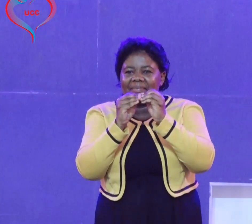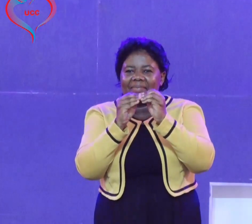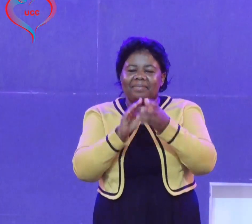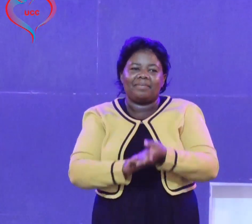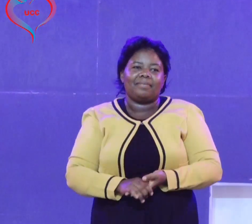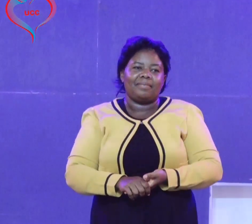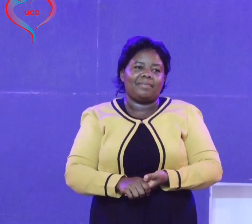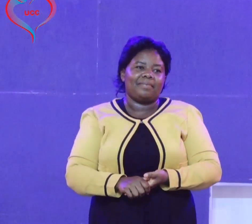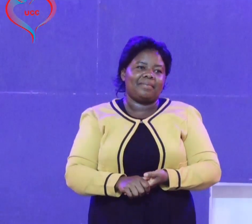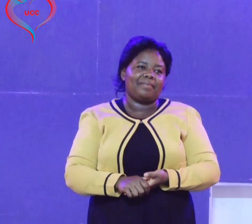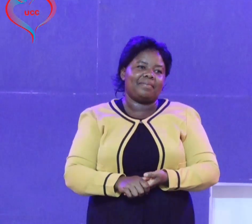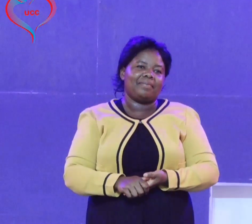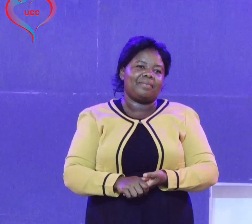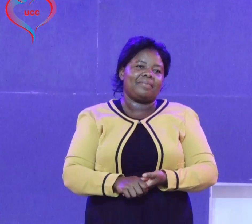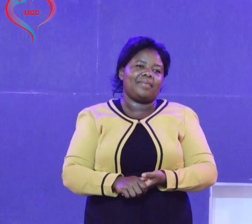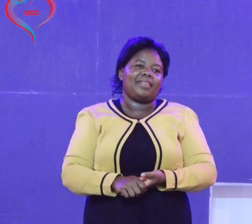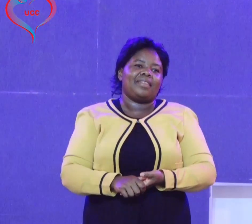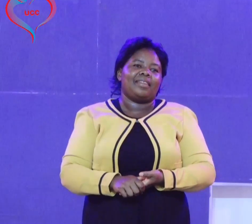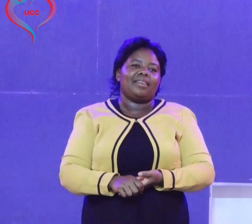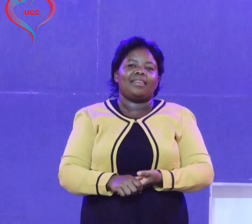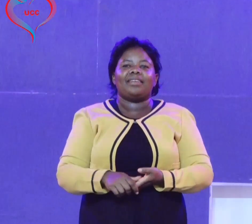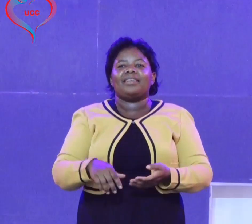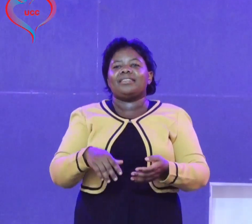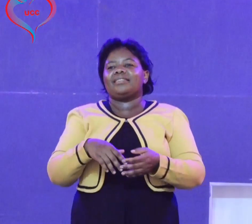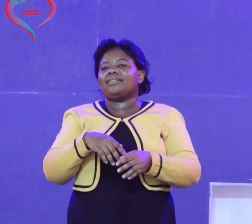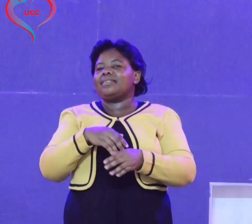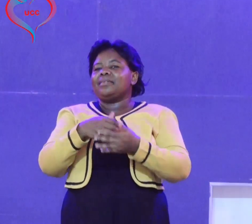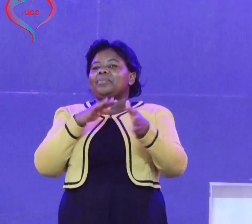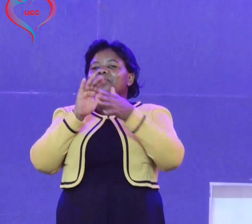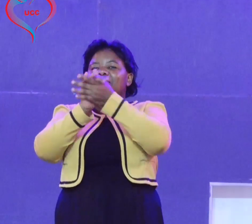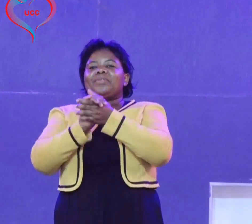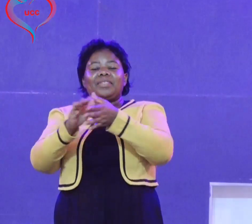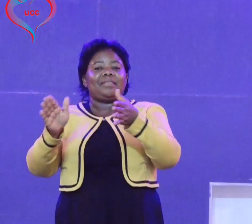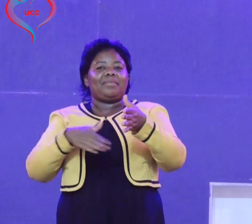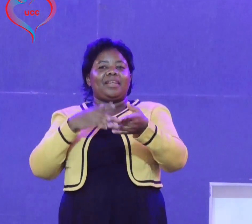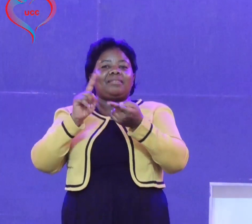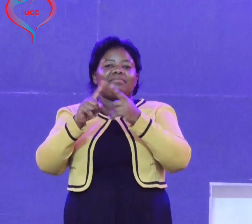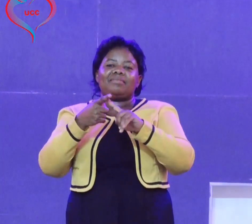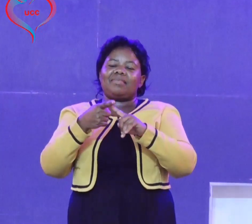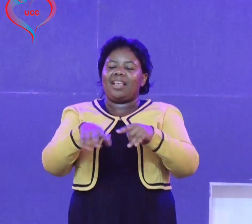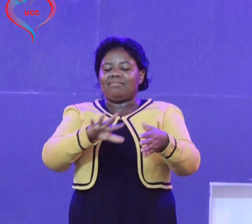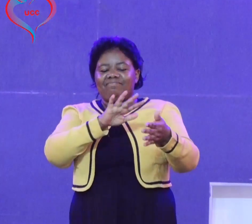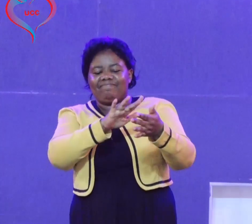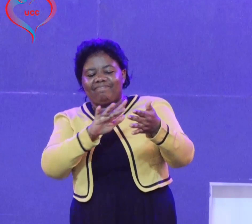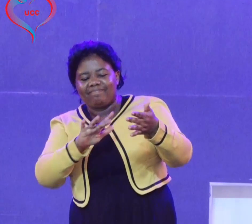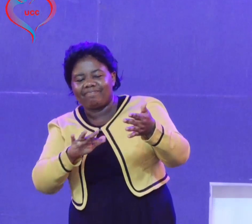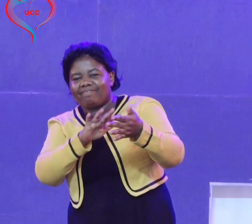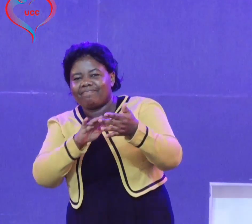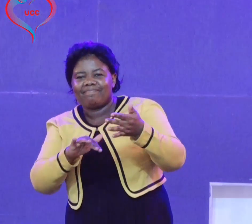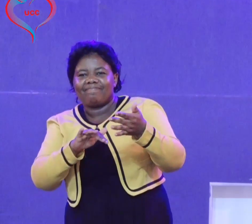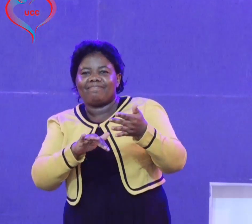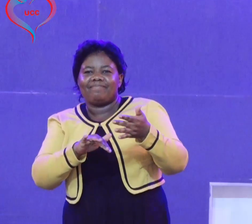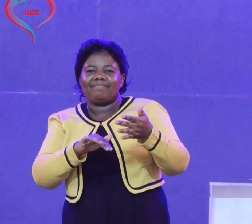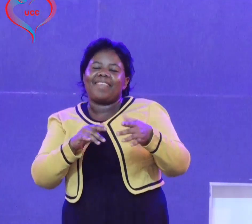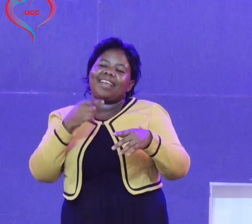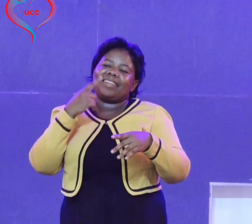of interpreters. Mu kifo ky'okubuuza kuba nange nzira ku simu yange awo. Instead of greeting my neighbors, I will touch my phone. Nibaga let